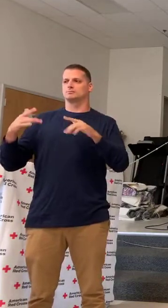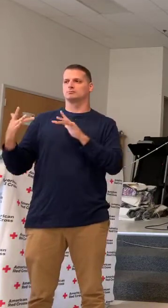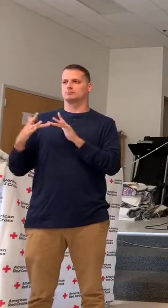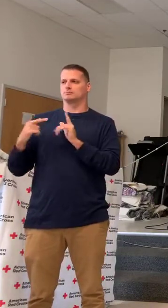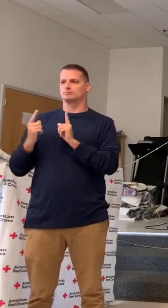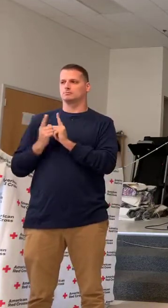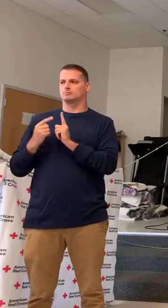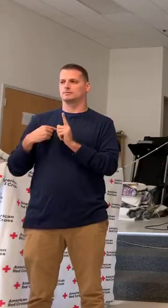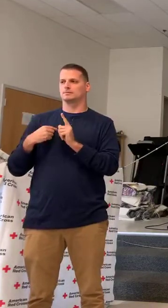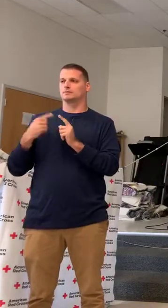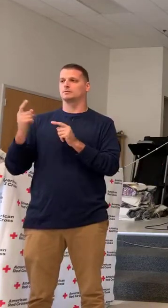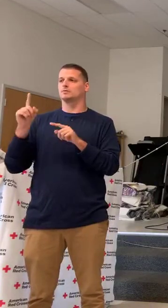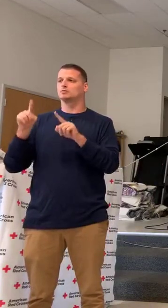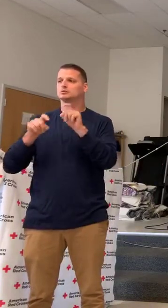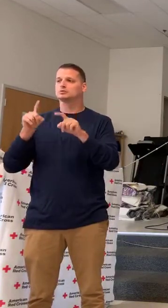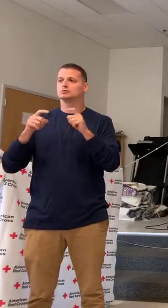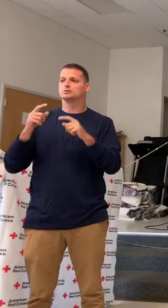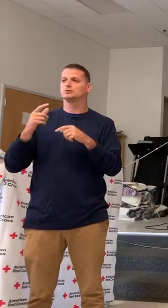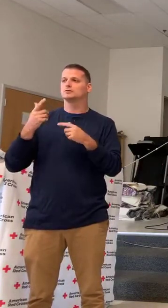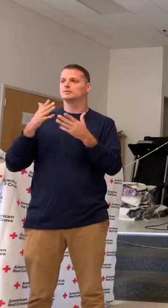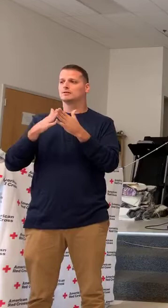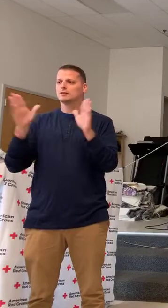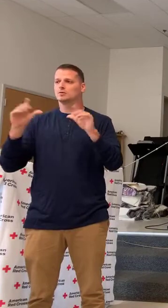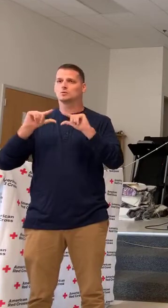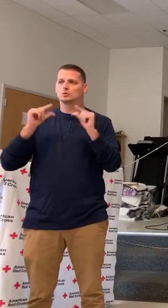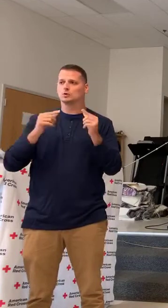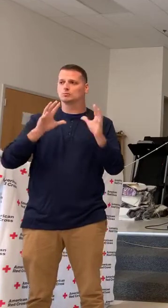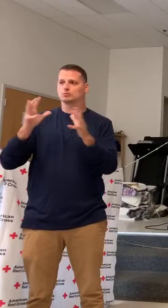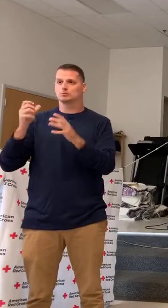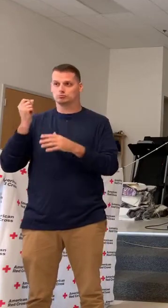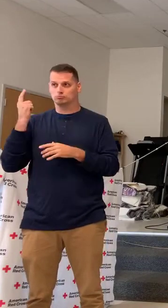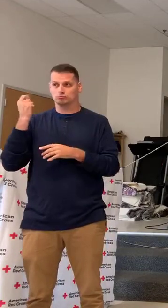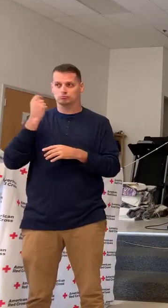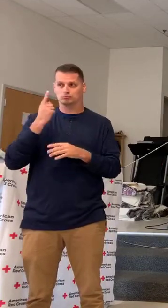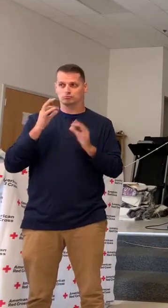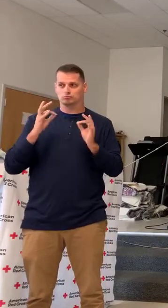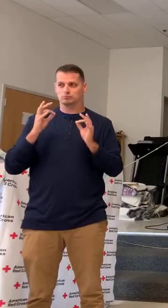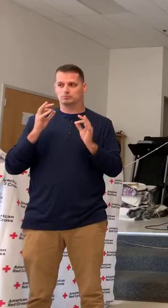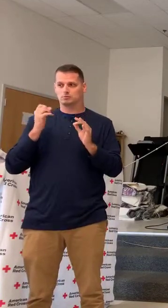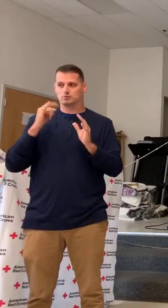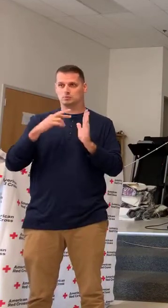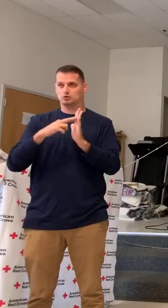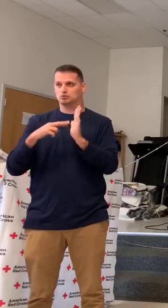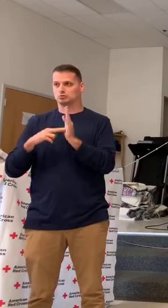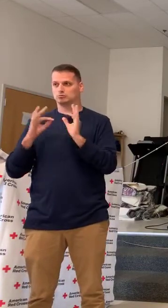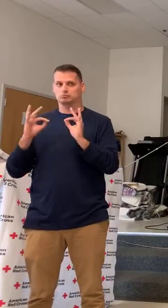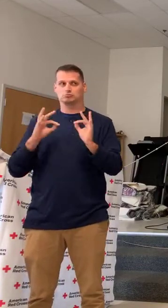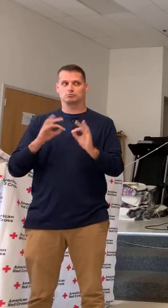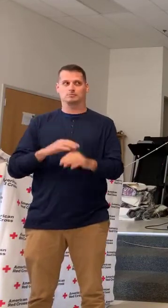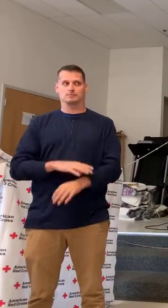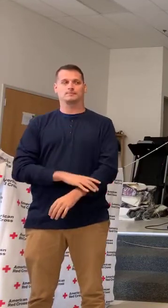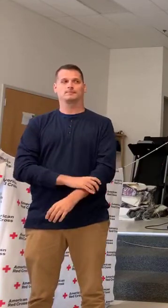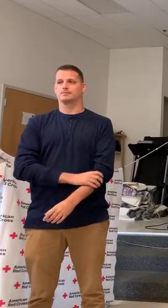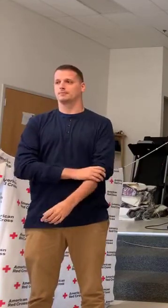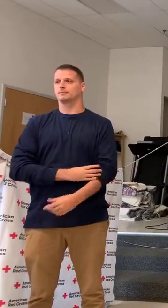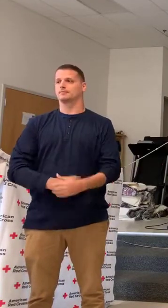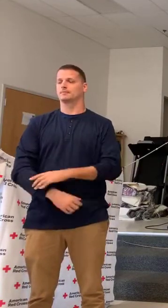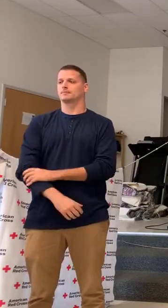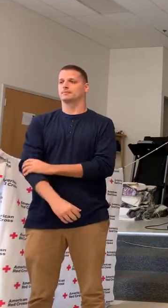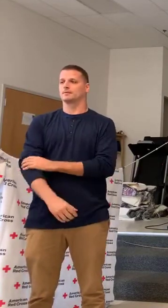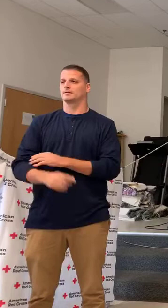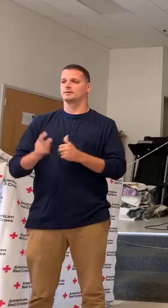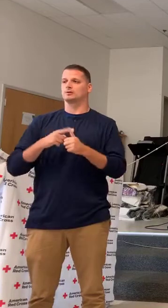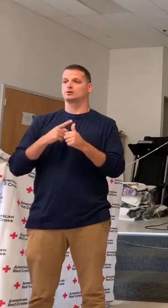at the end for the broad group. Okay, is that a good set of ground rules? First off, some successes.